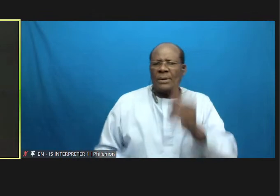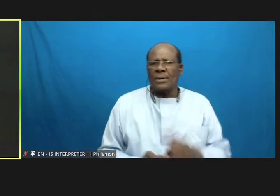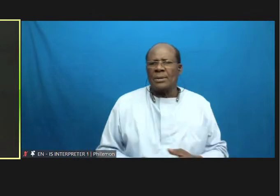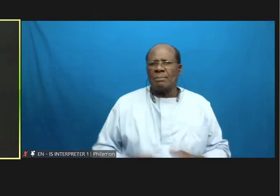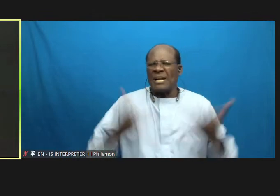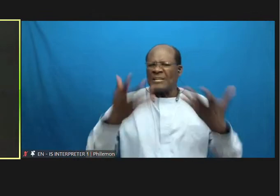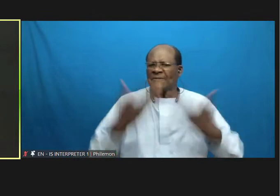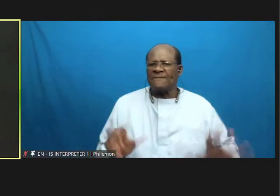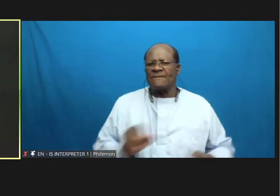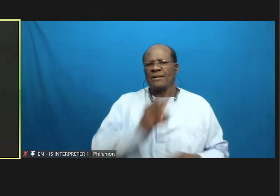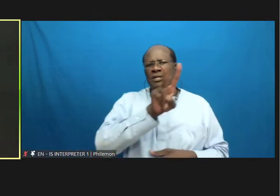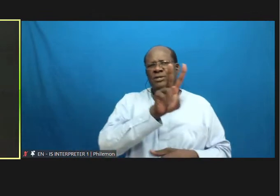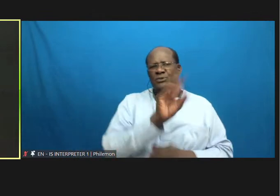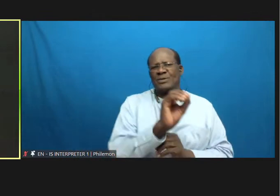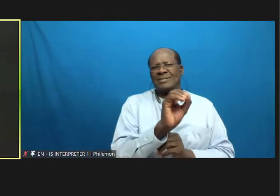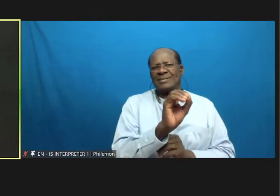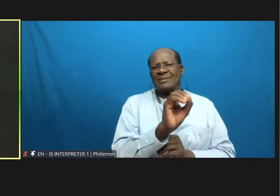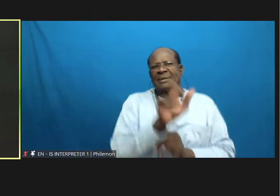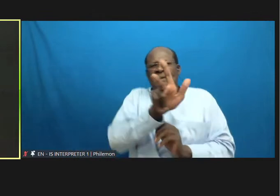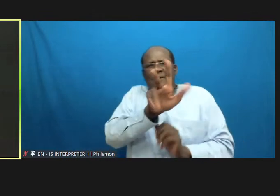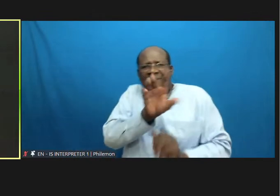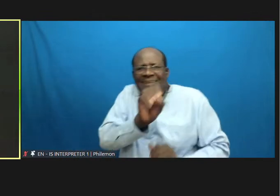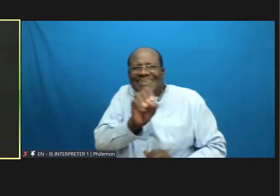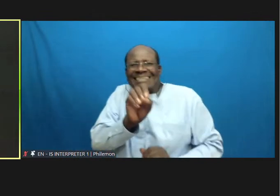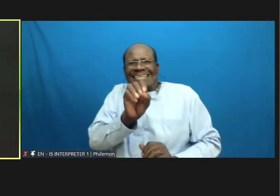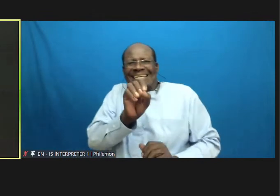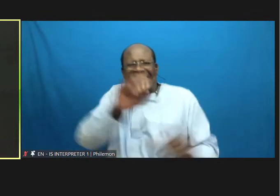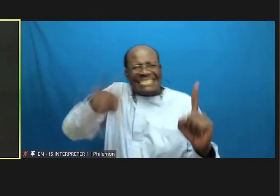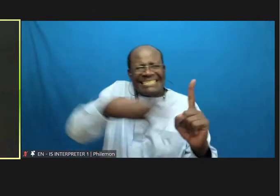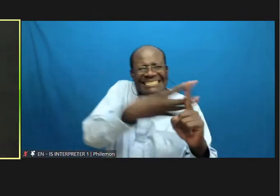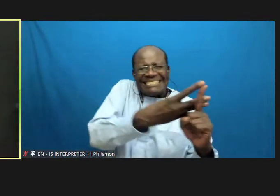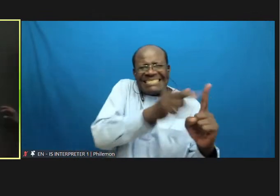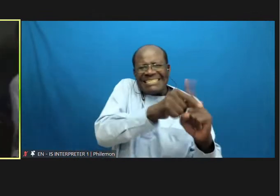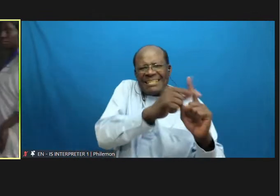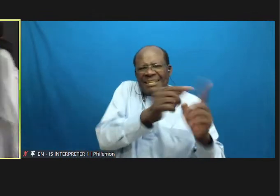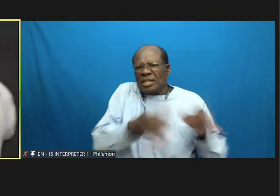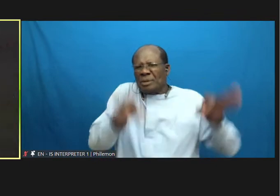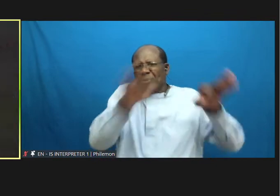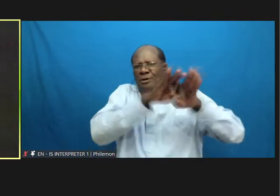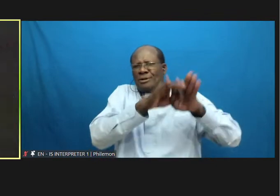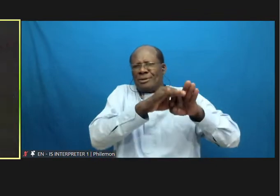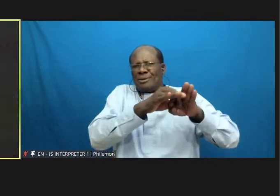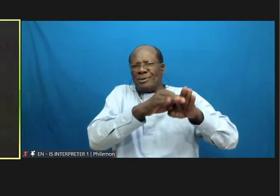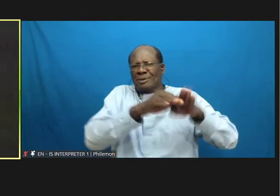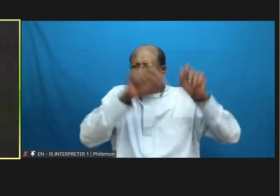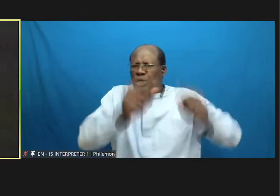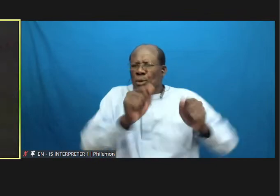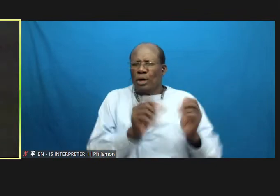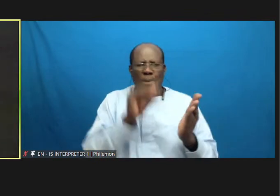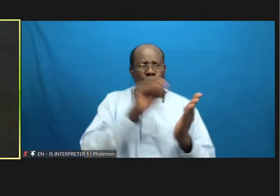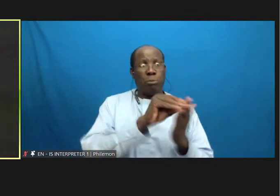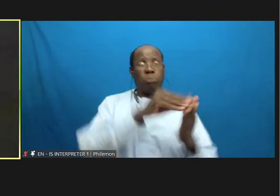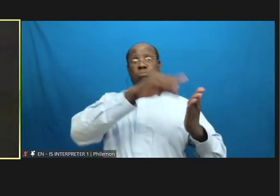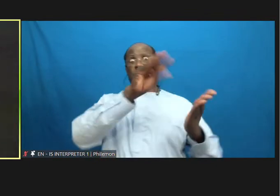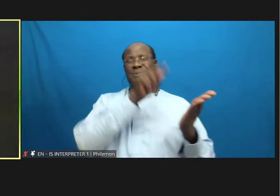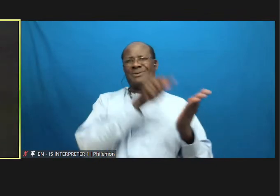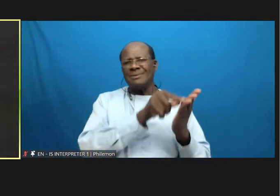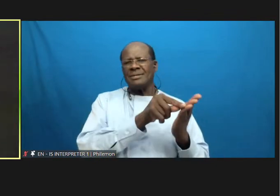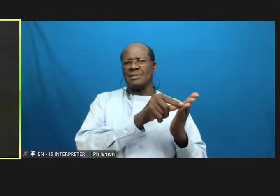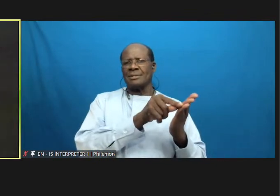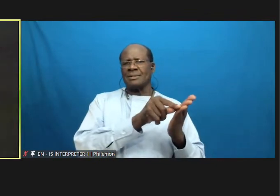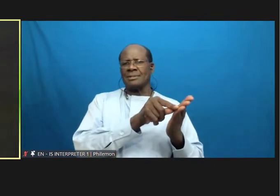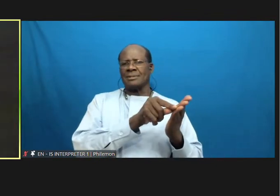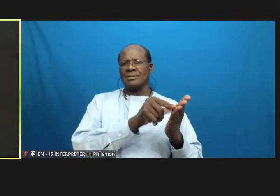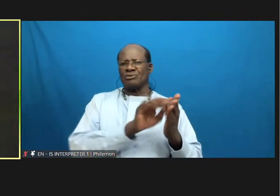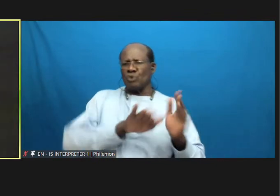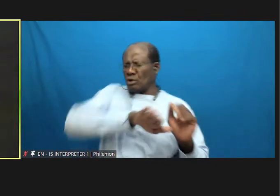2030, which is a key theme of the SDGs, is highlighted, to make sure that the leave no one behind